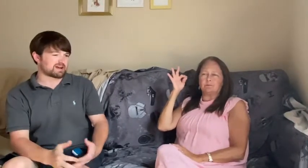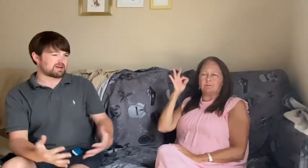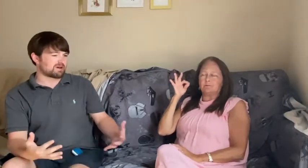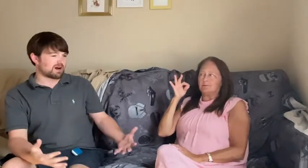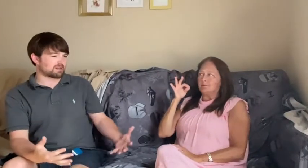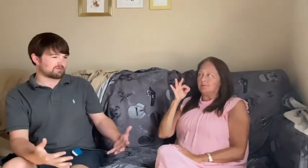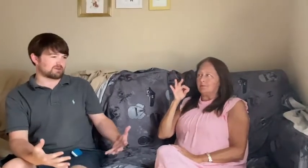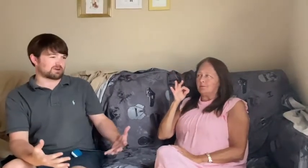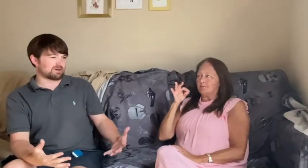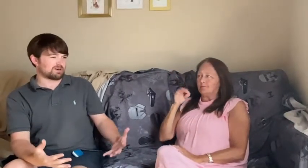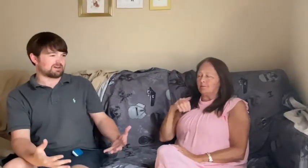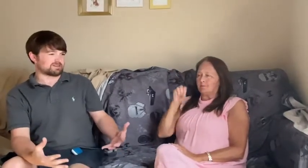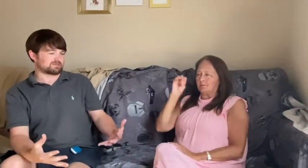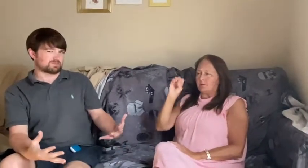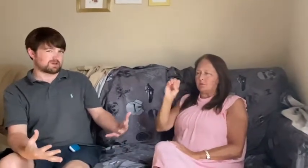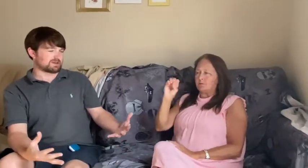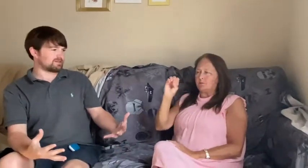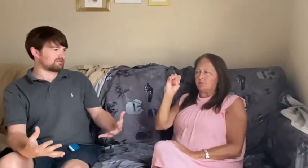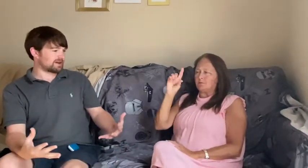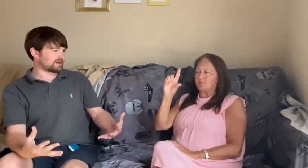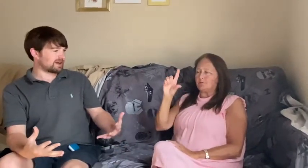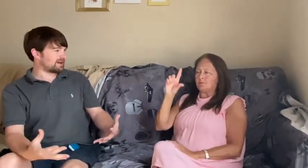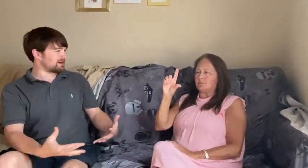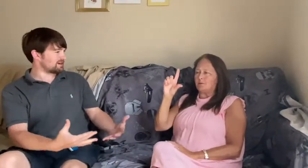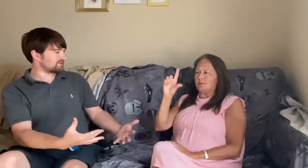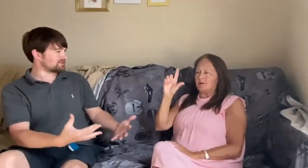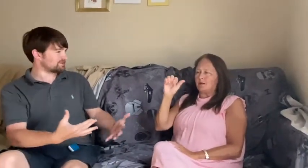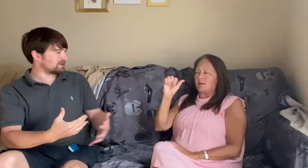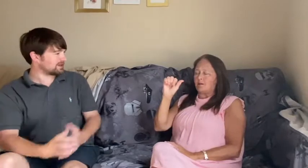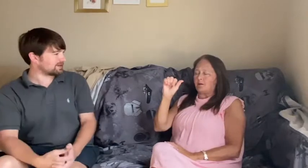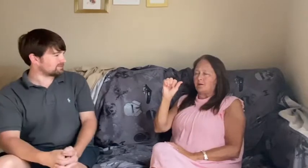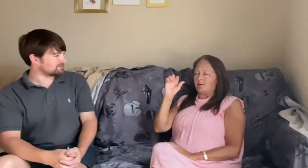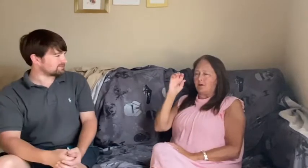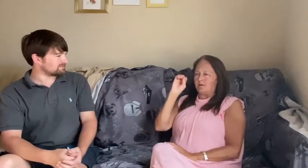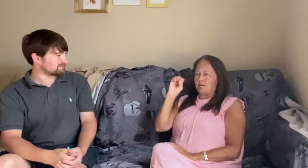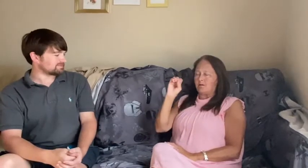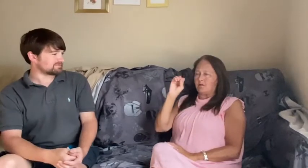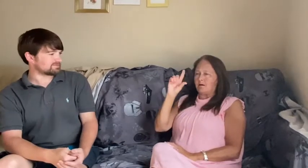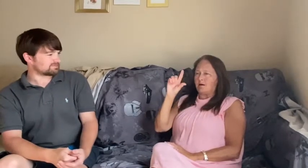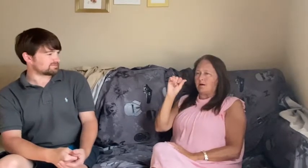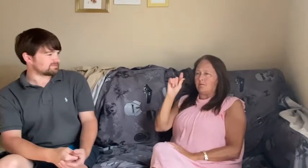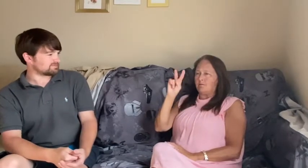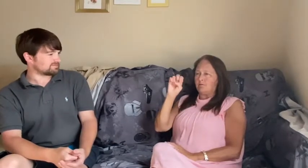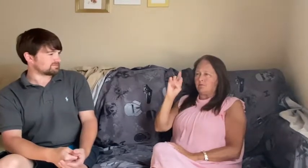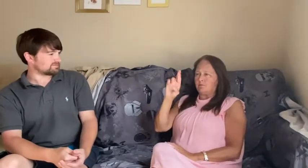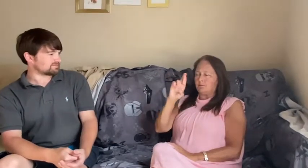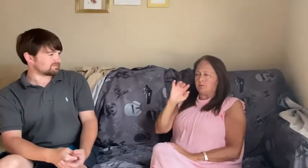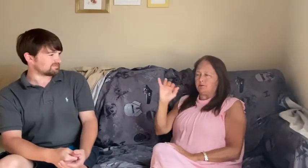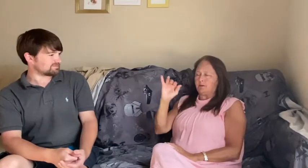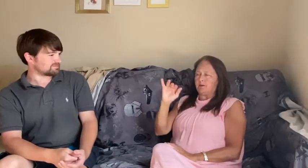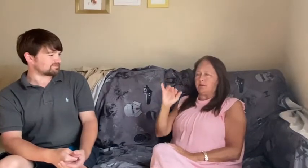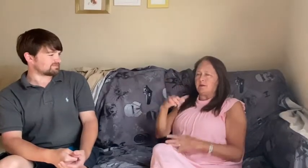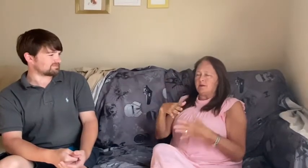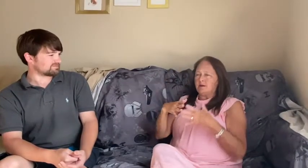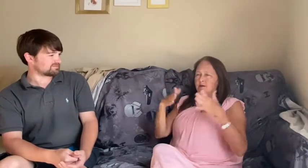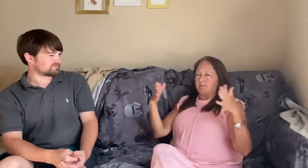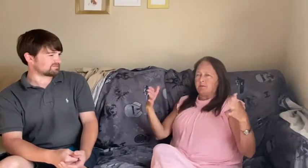named Oliver. He's a big fat cat. How would you spell him? Okay. Oliver, we would spell it, and a